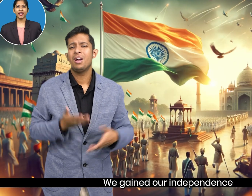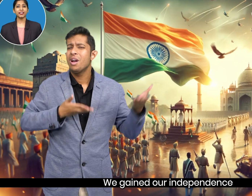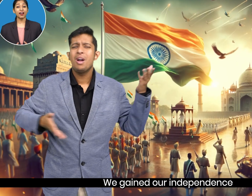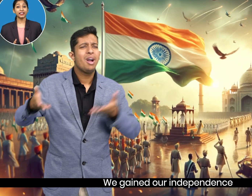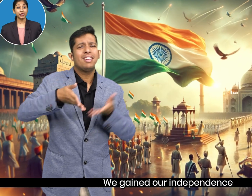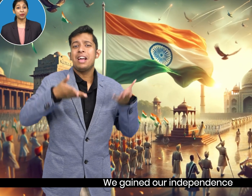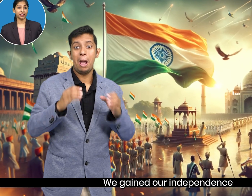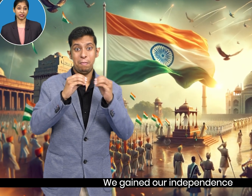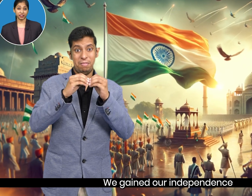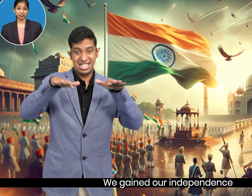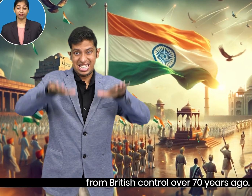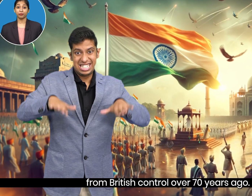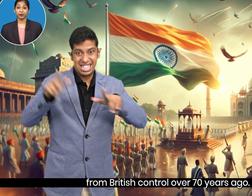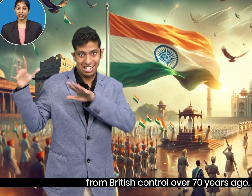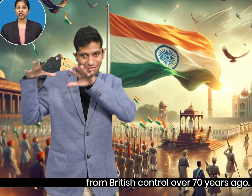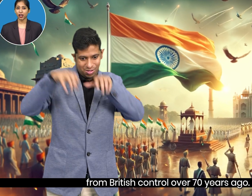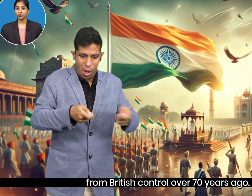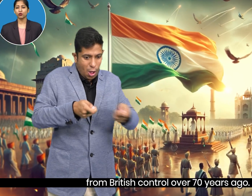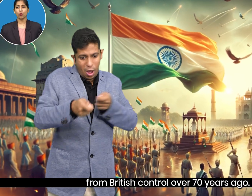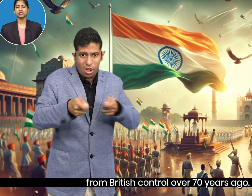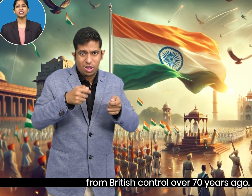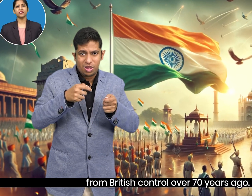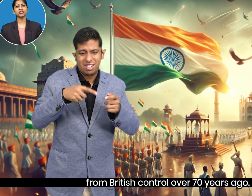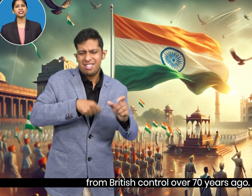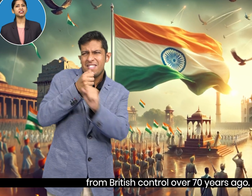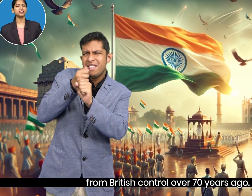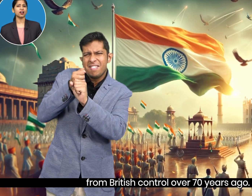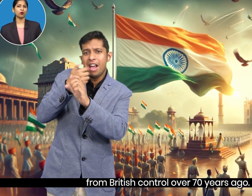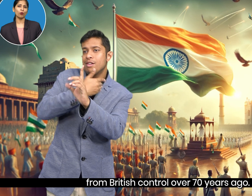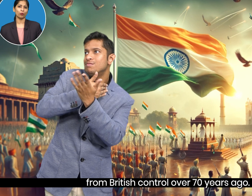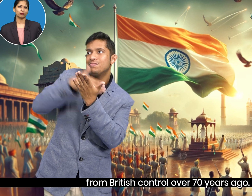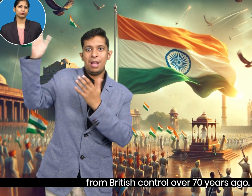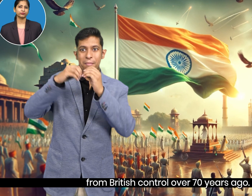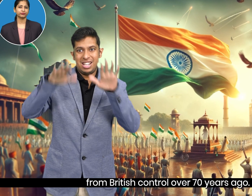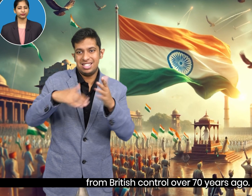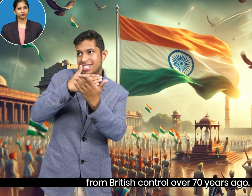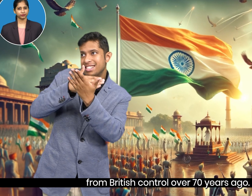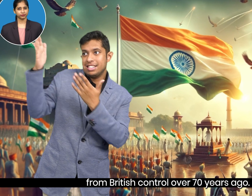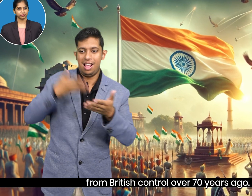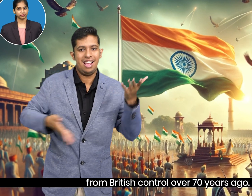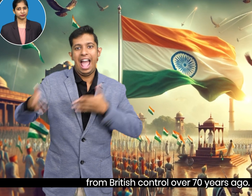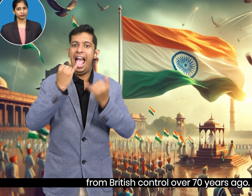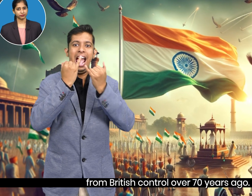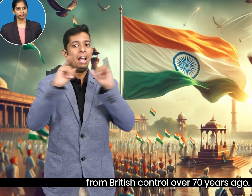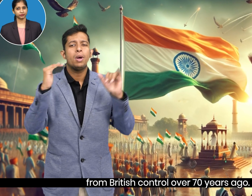We gained our independence from British control over 70 years ago.